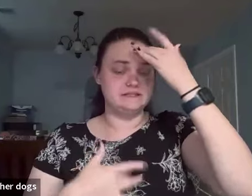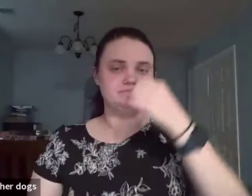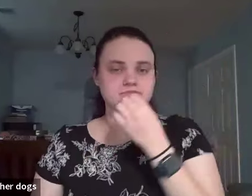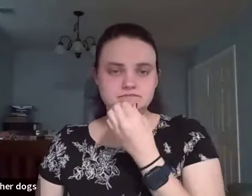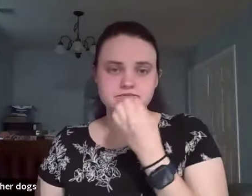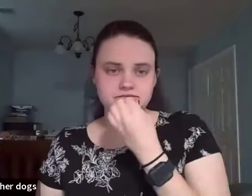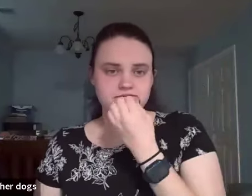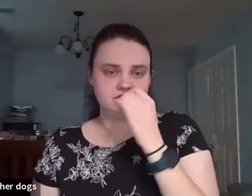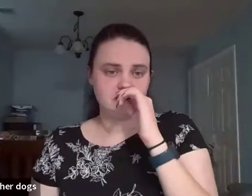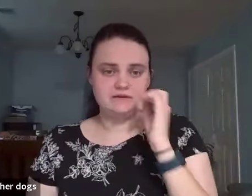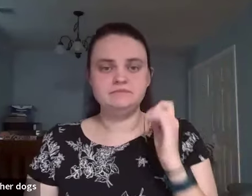sick. Okay.